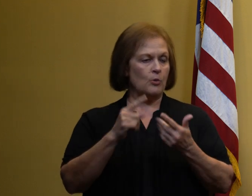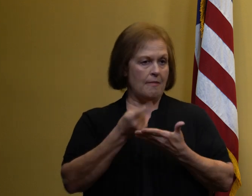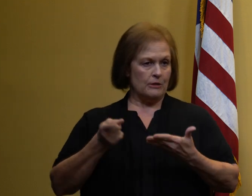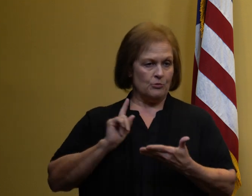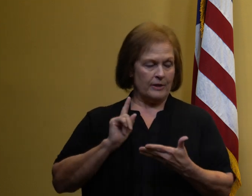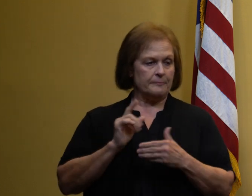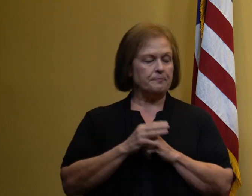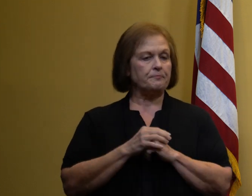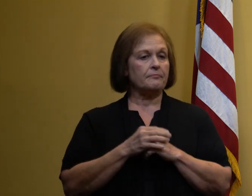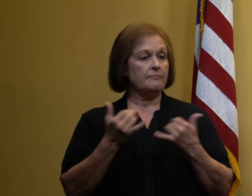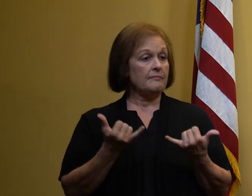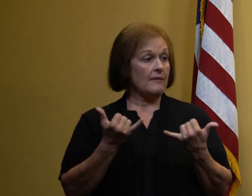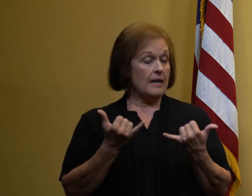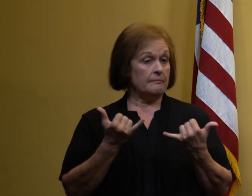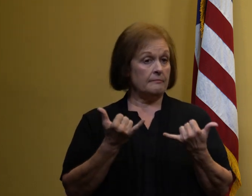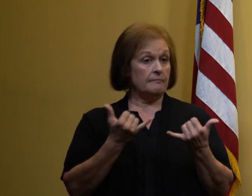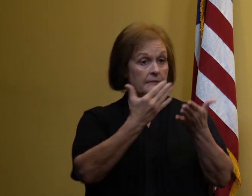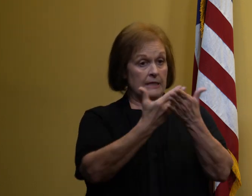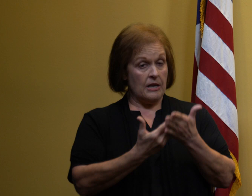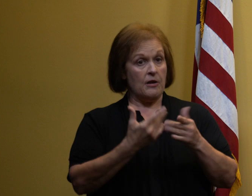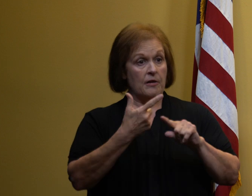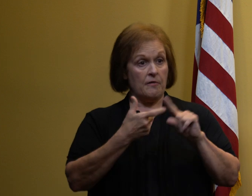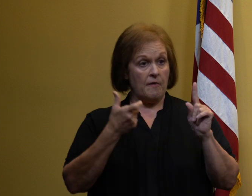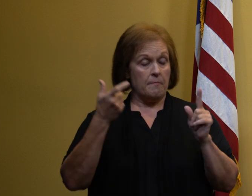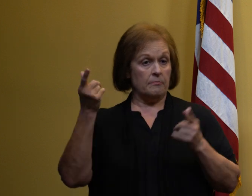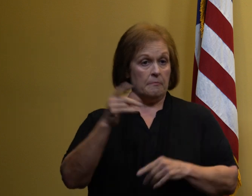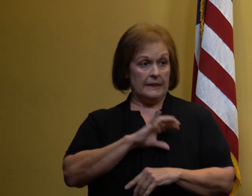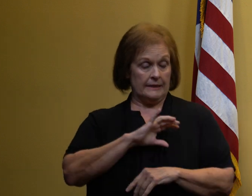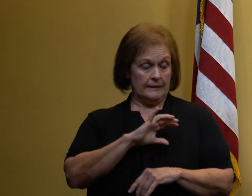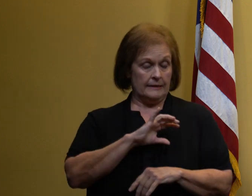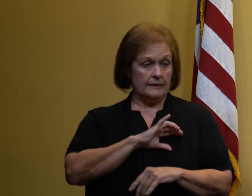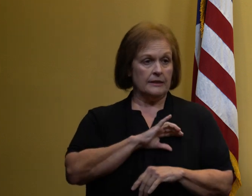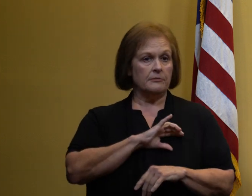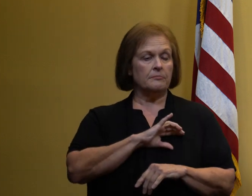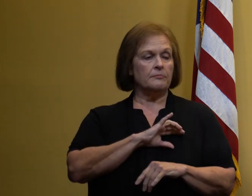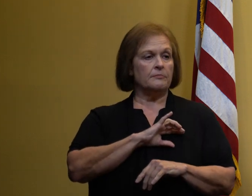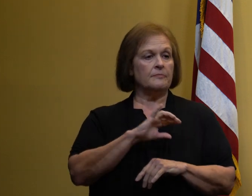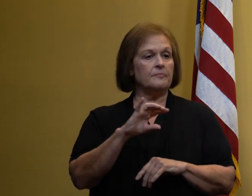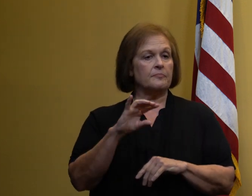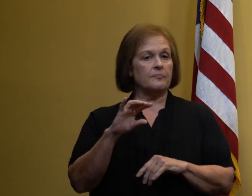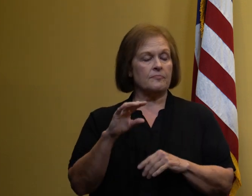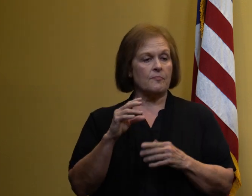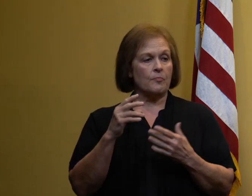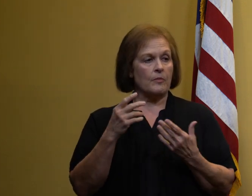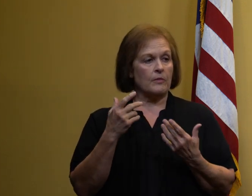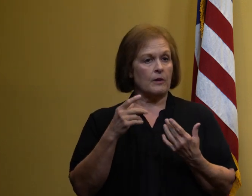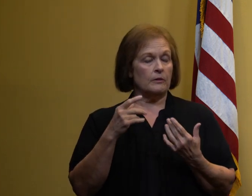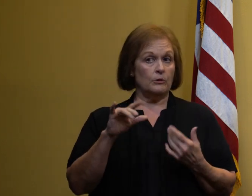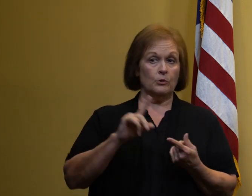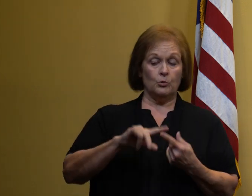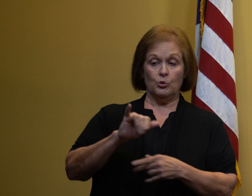before. Year-to-date stats using, again, preliminary data from the New Orleans Police Department through